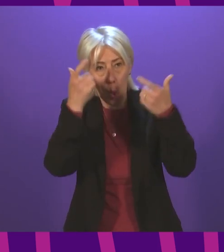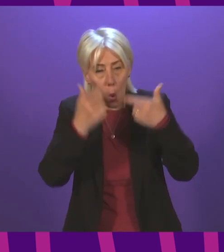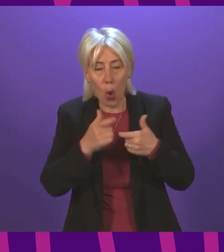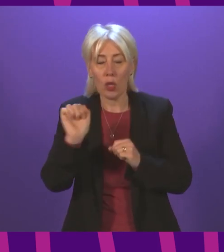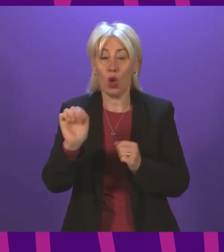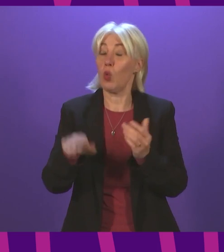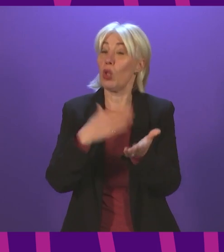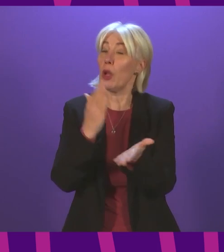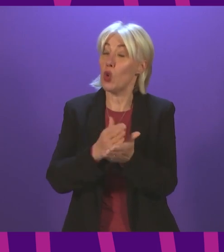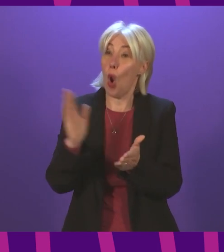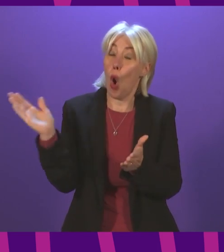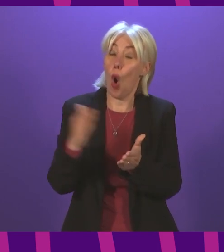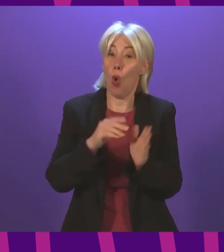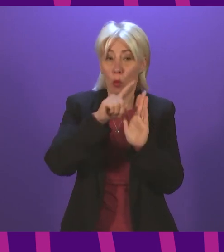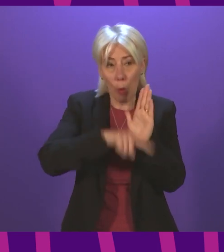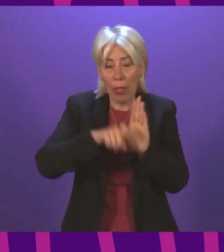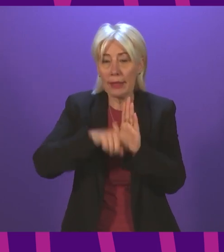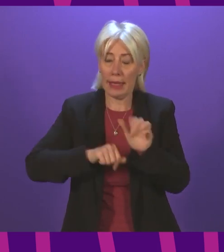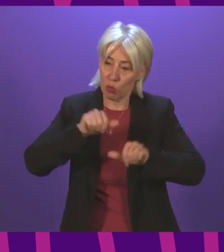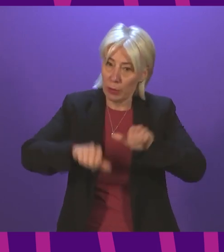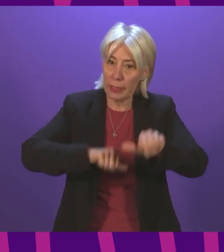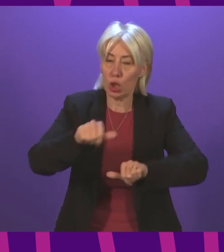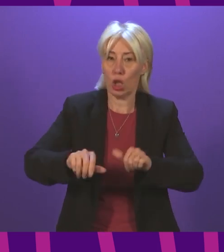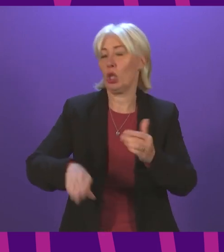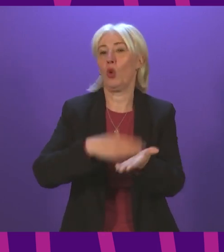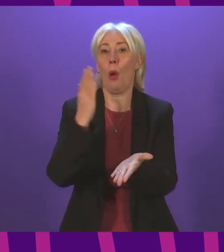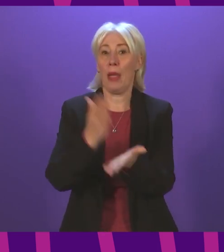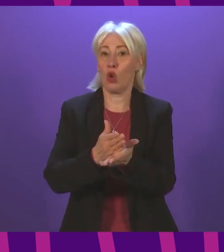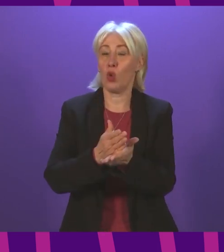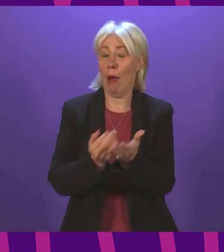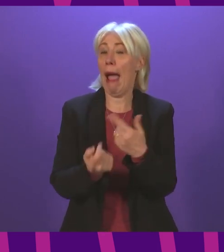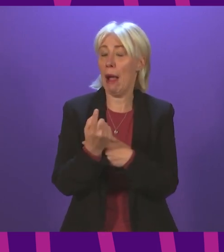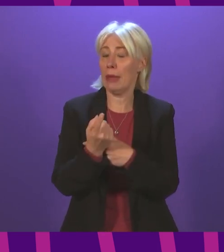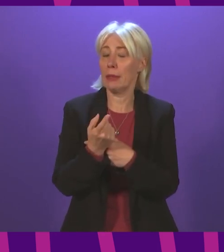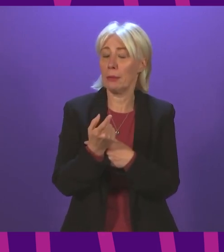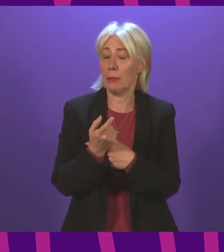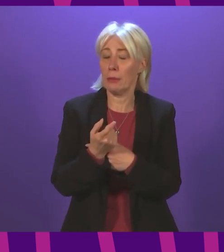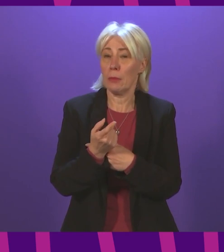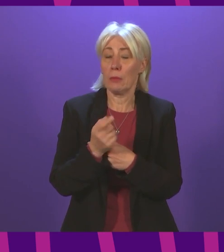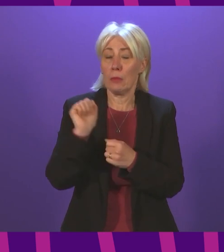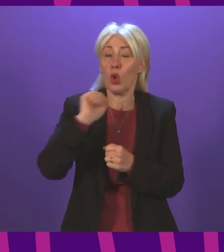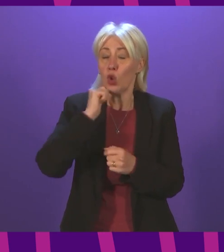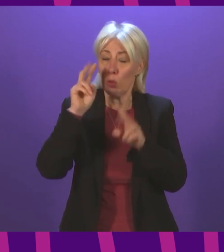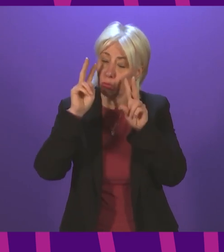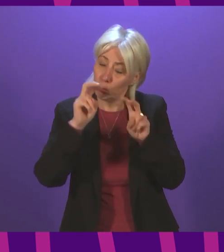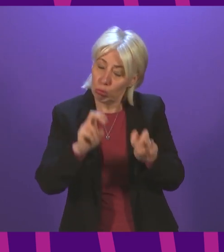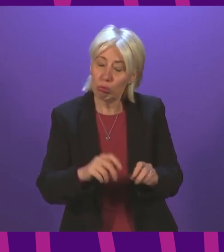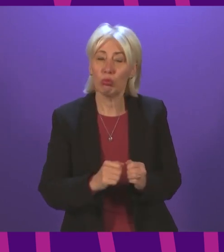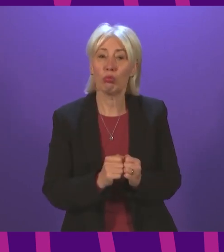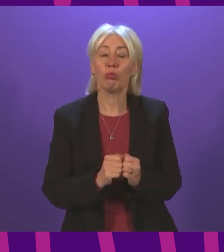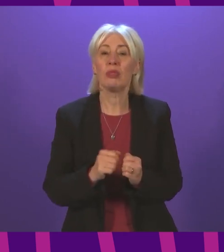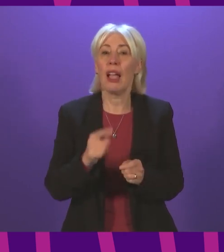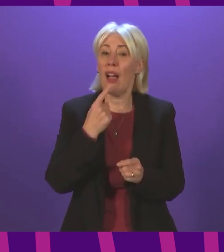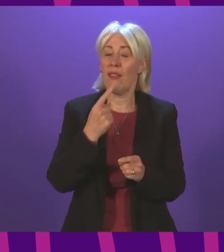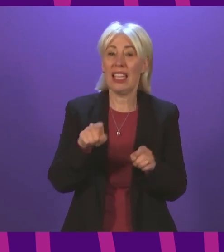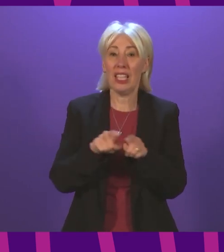that all of the Crown Office policies and procedures are helping to ensure that that is the case. I have commented on the